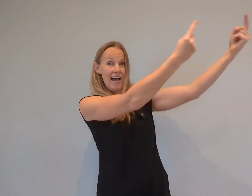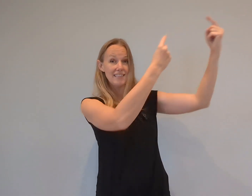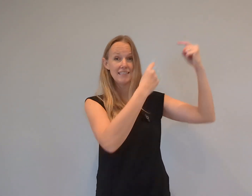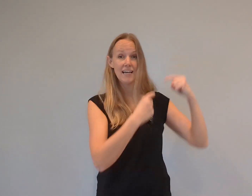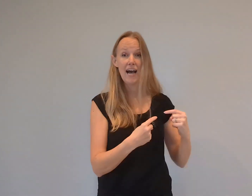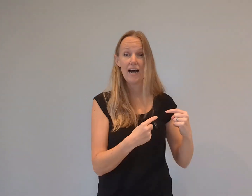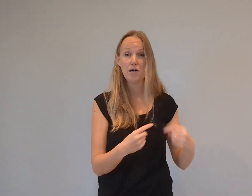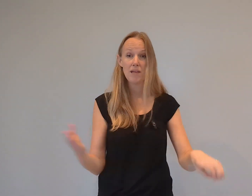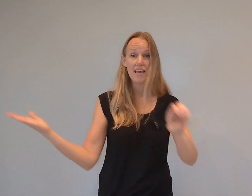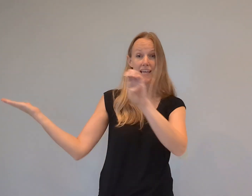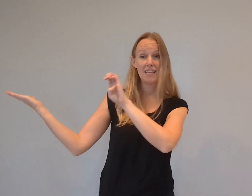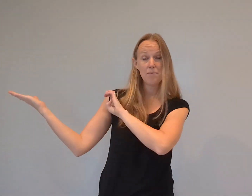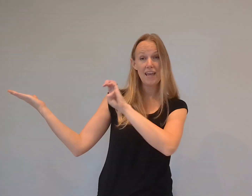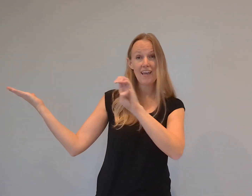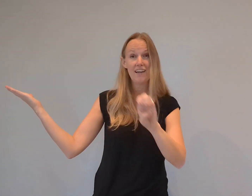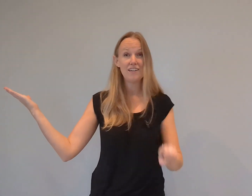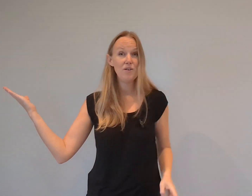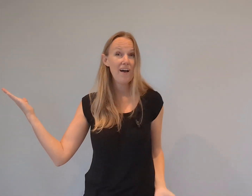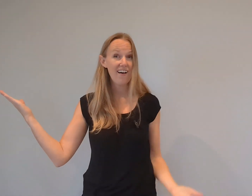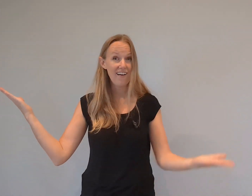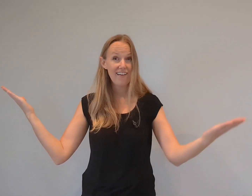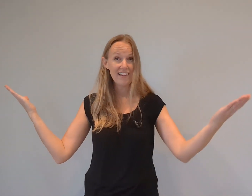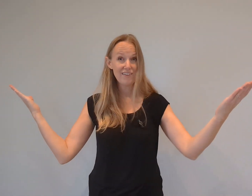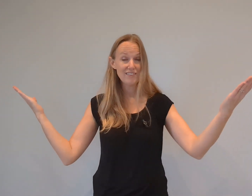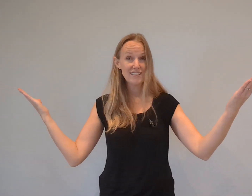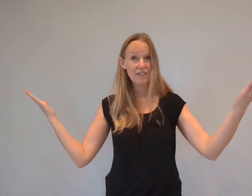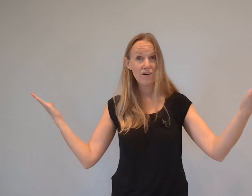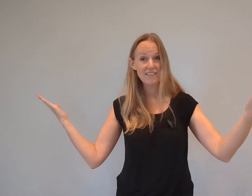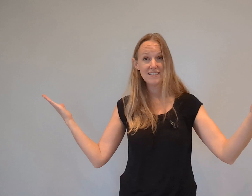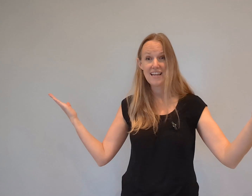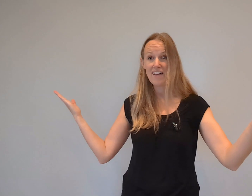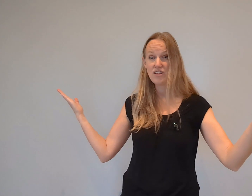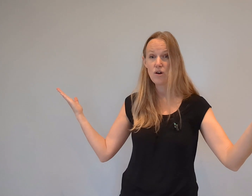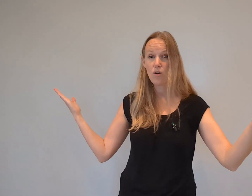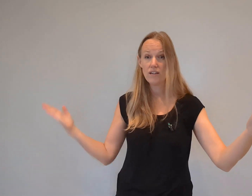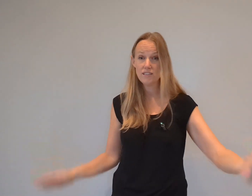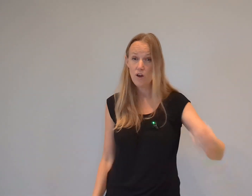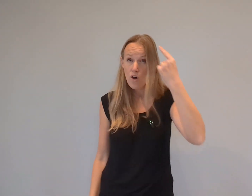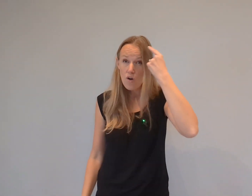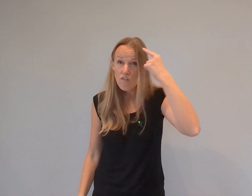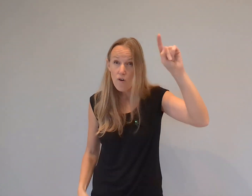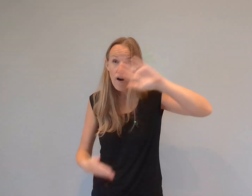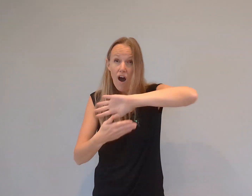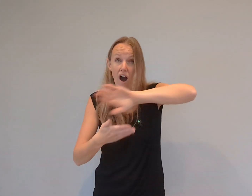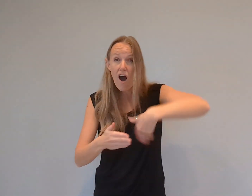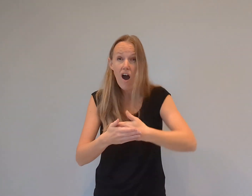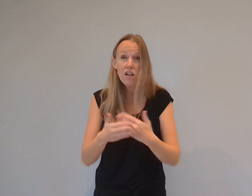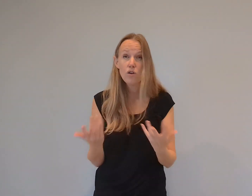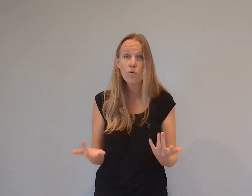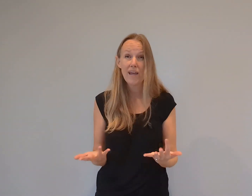has come, Emmanuel. And then it goes into the chorus. And then after the chorus, for all who